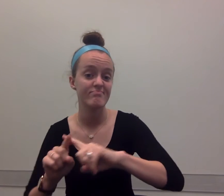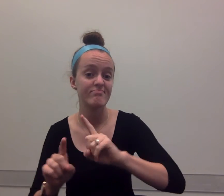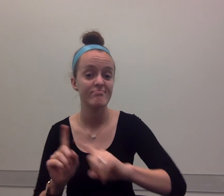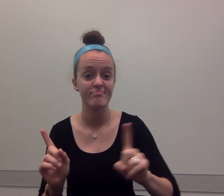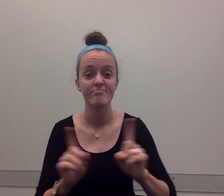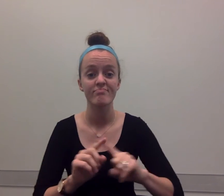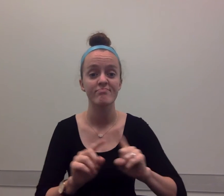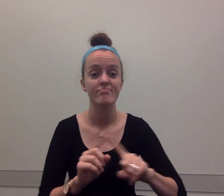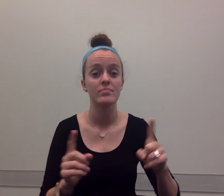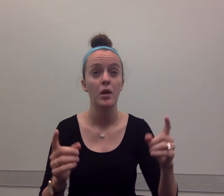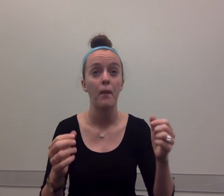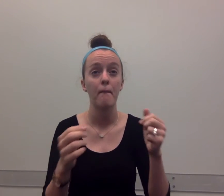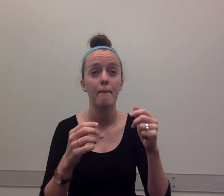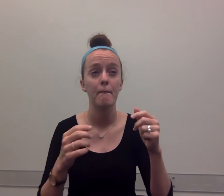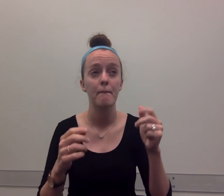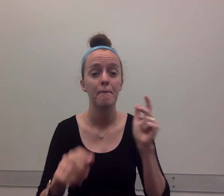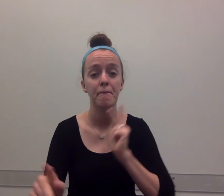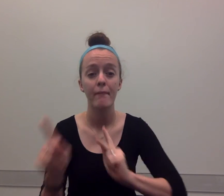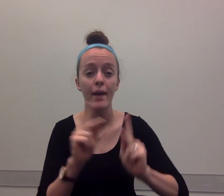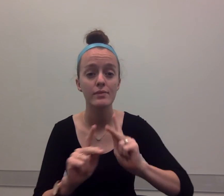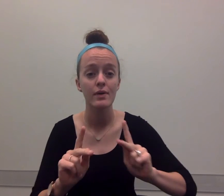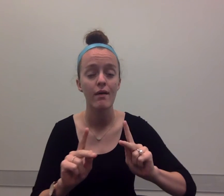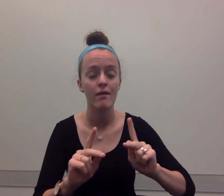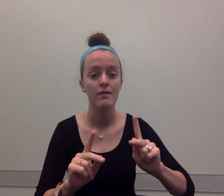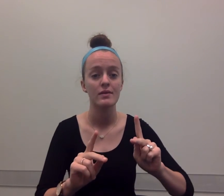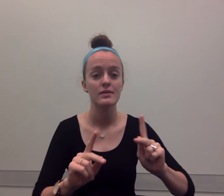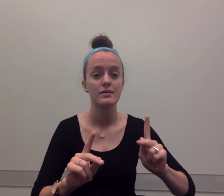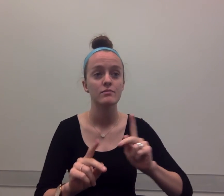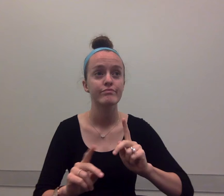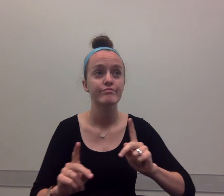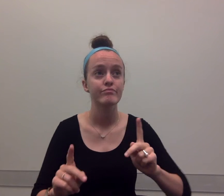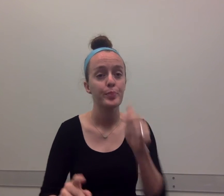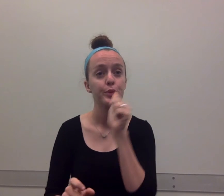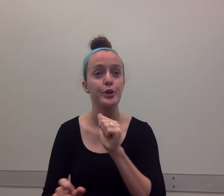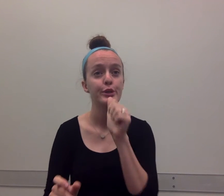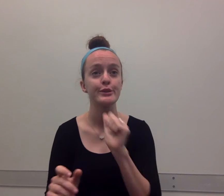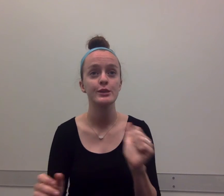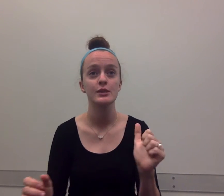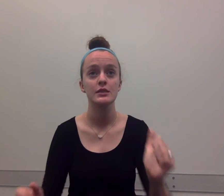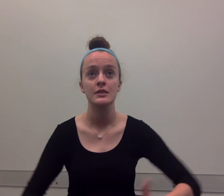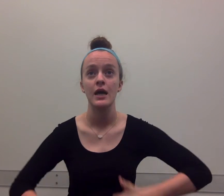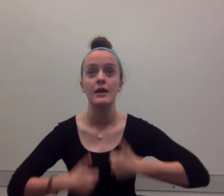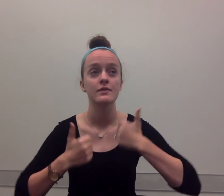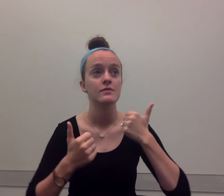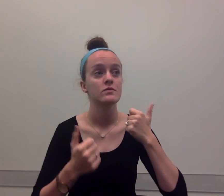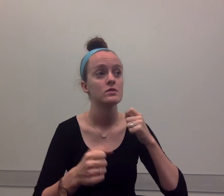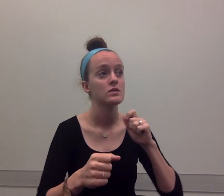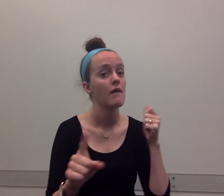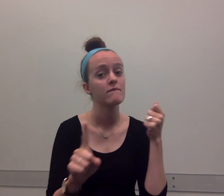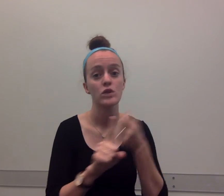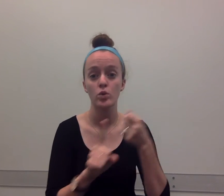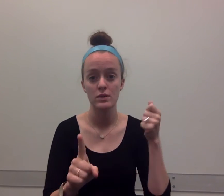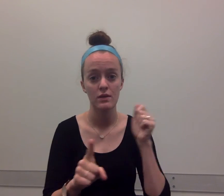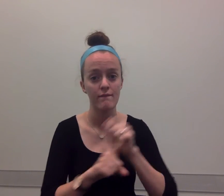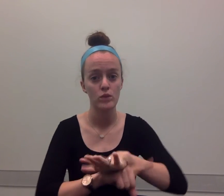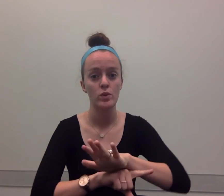involves a lot of different people's personal lives, things that are very personal, things that are very public. But one thing that I like